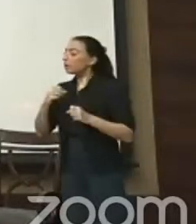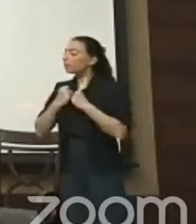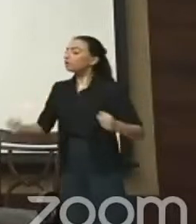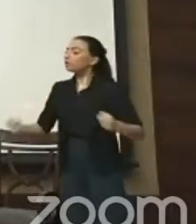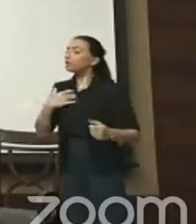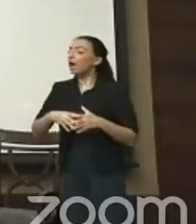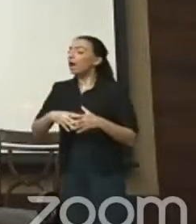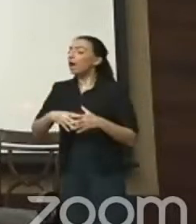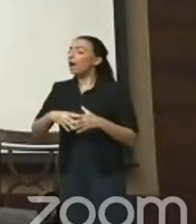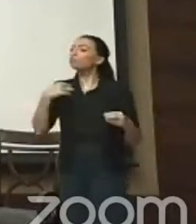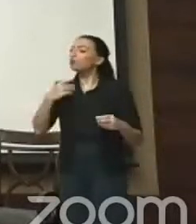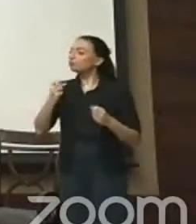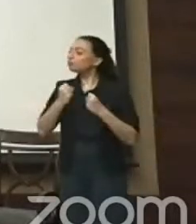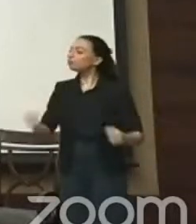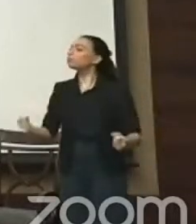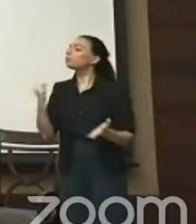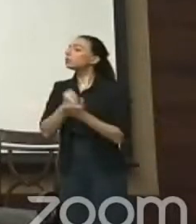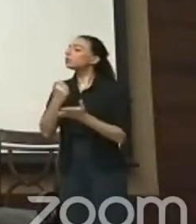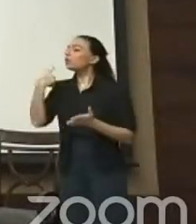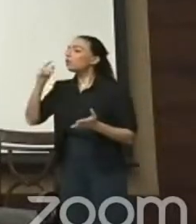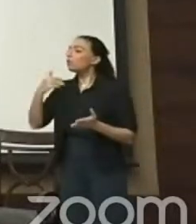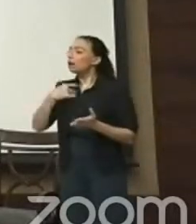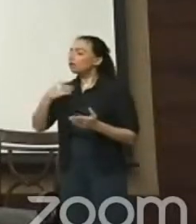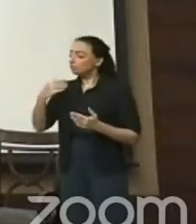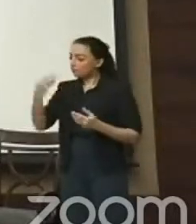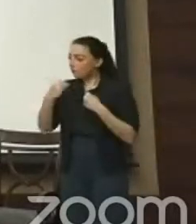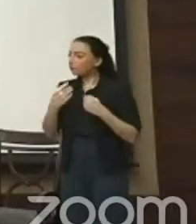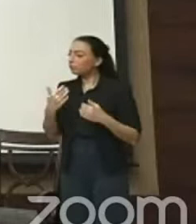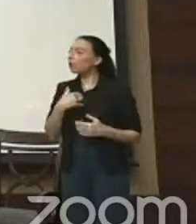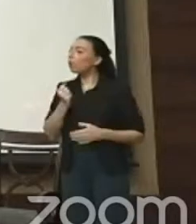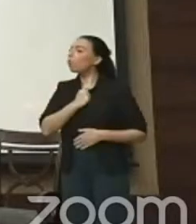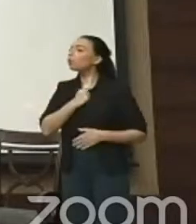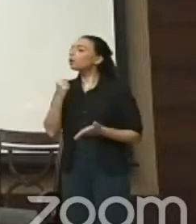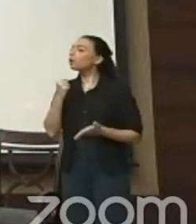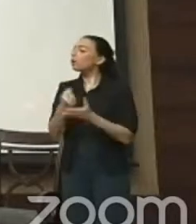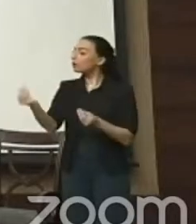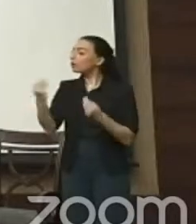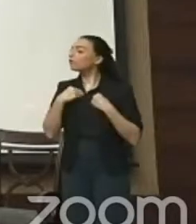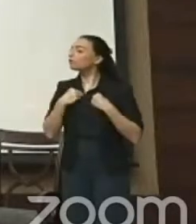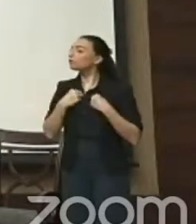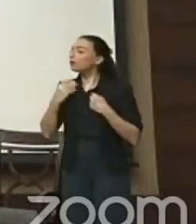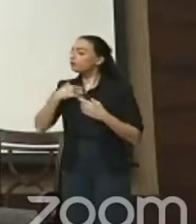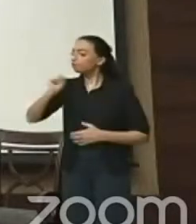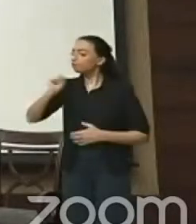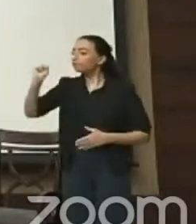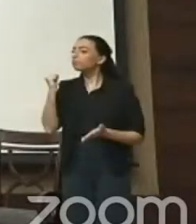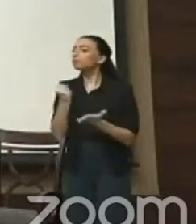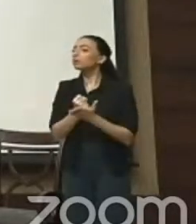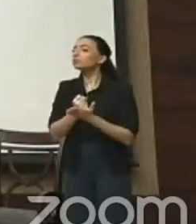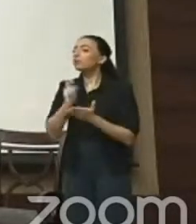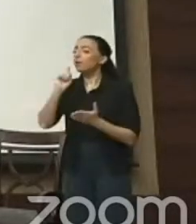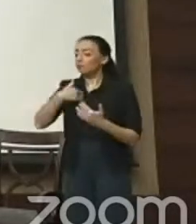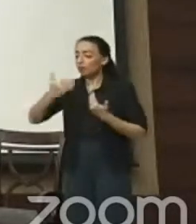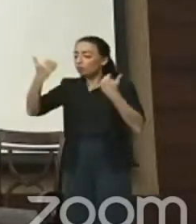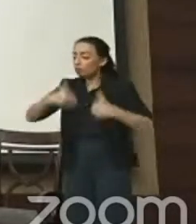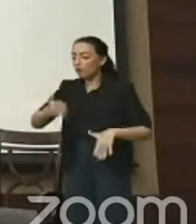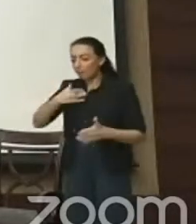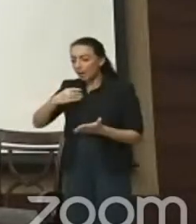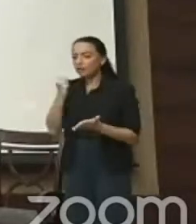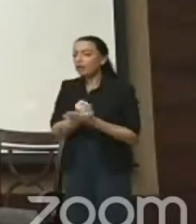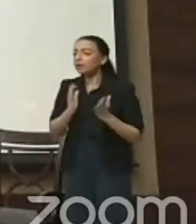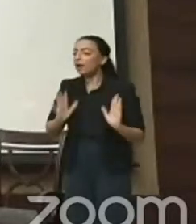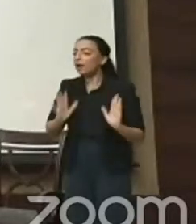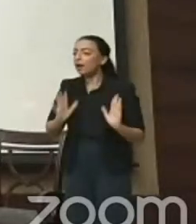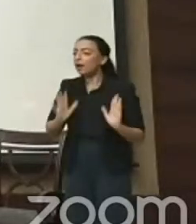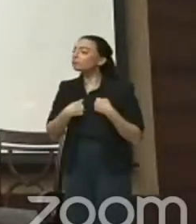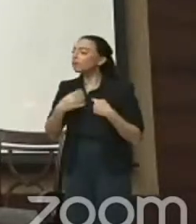should pose as humans. They should pose as humans who have the rights, and they